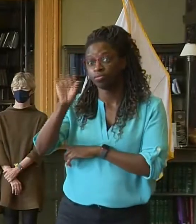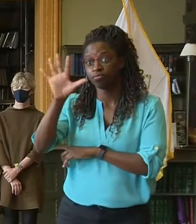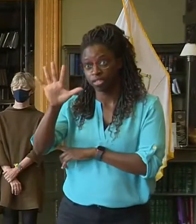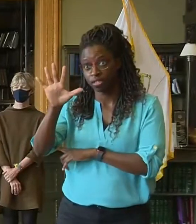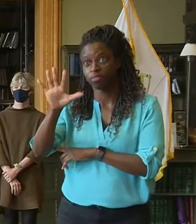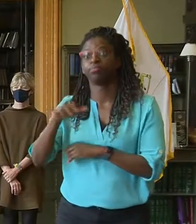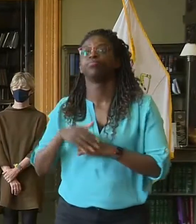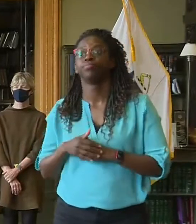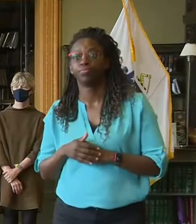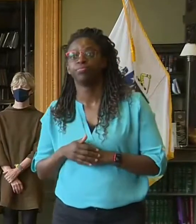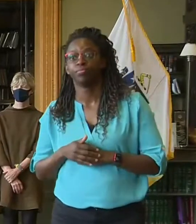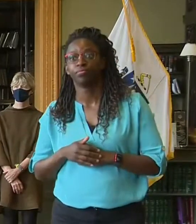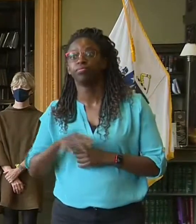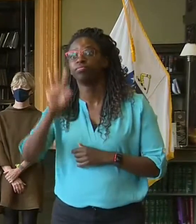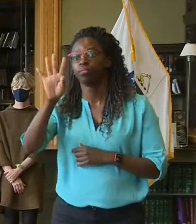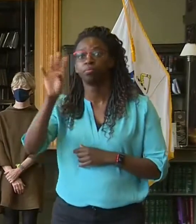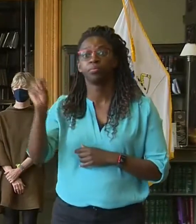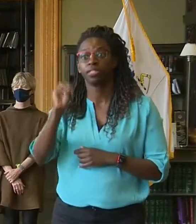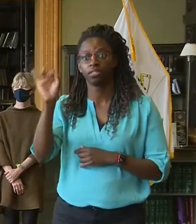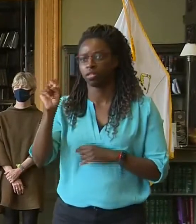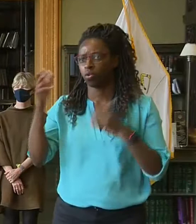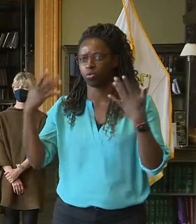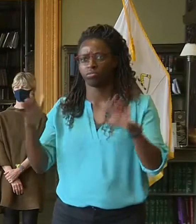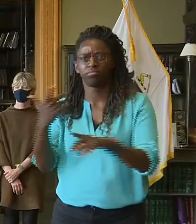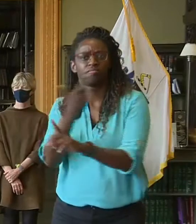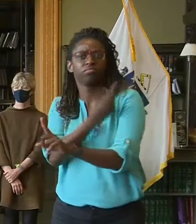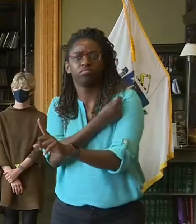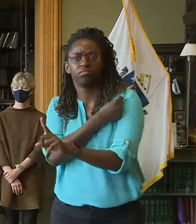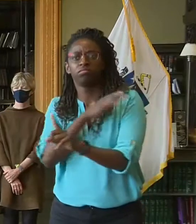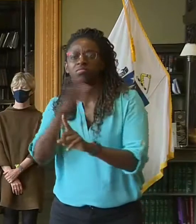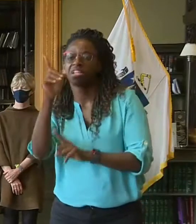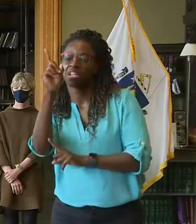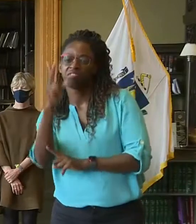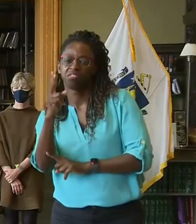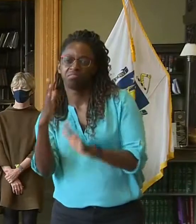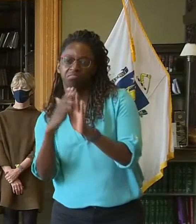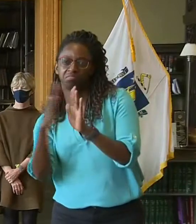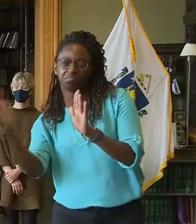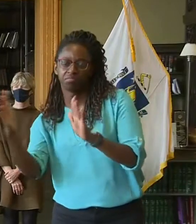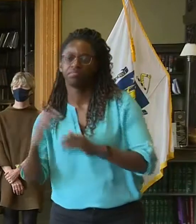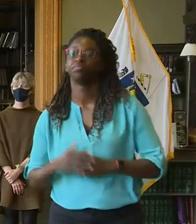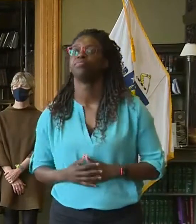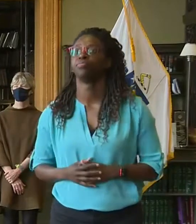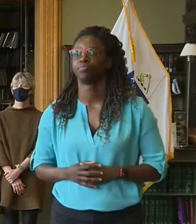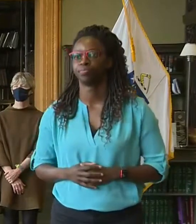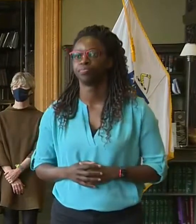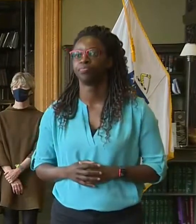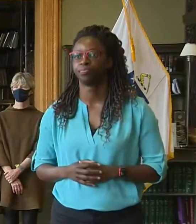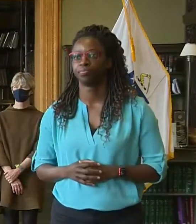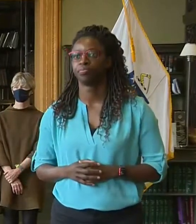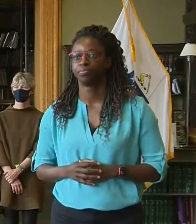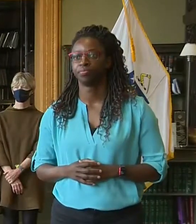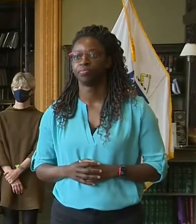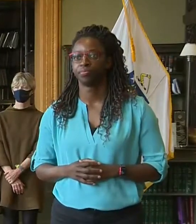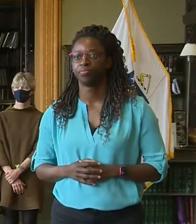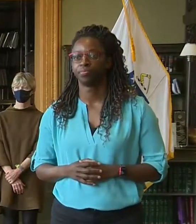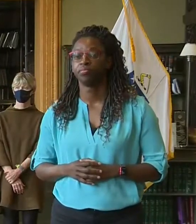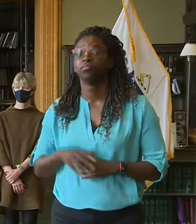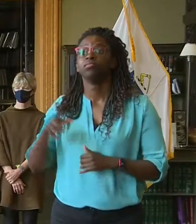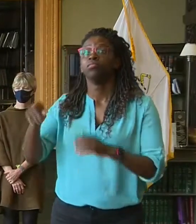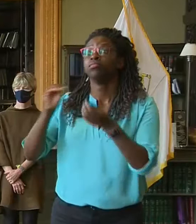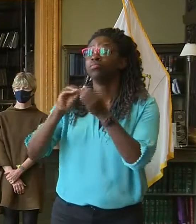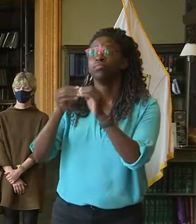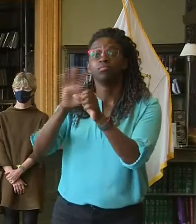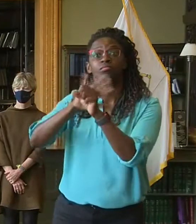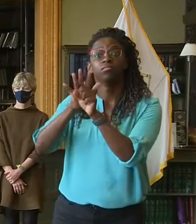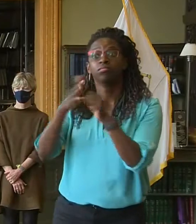94% since they peaked in January. The positive test rate is down to 0.8%, and hospitalizations are down